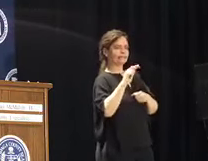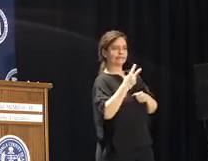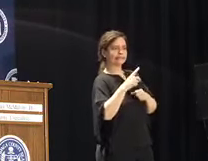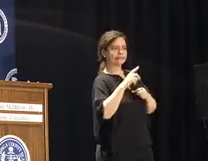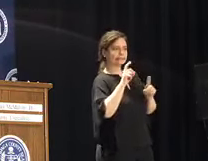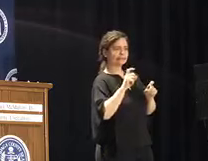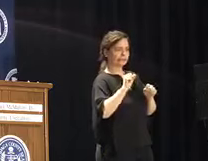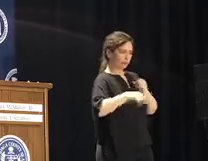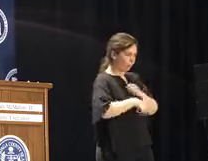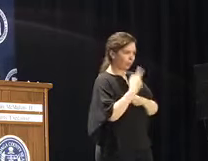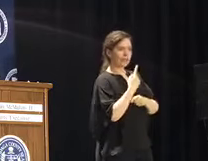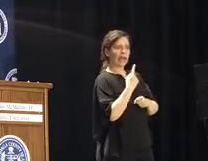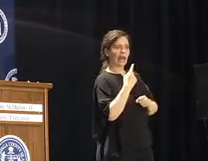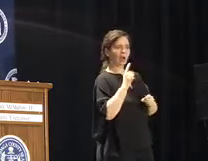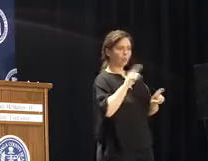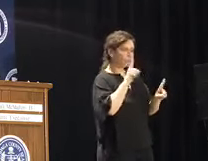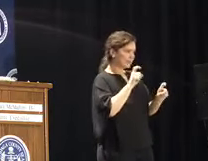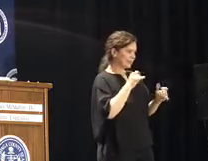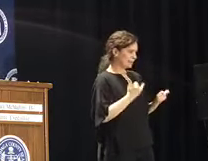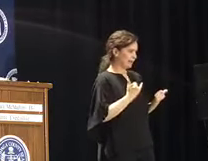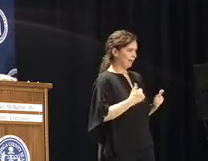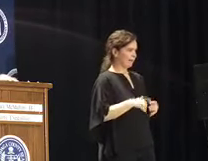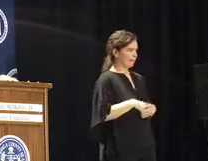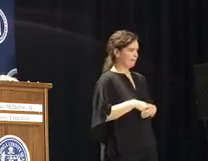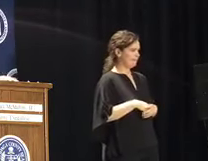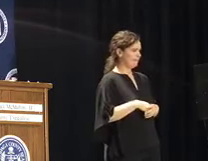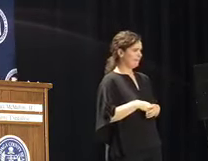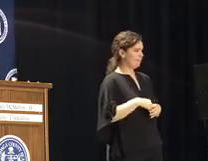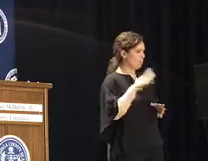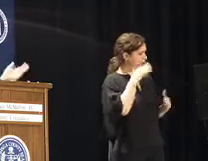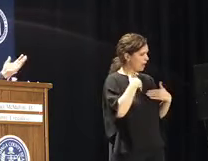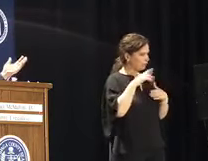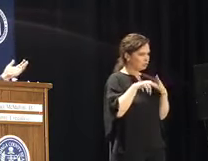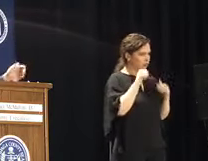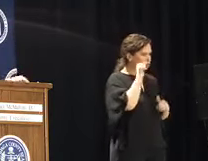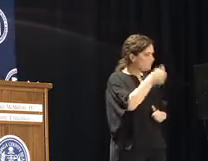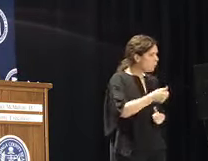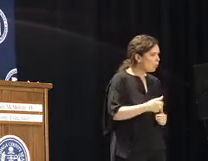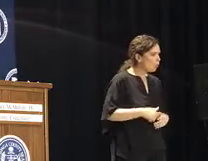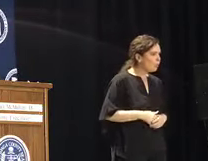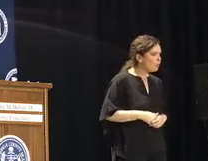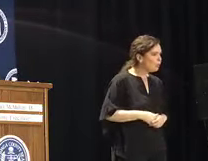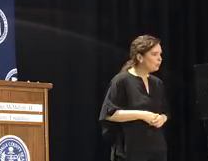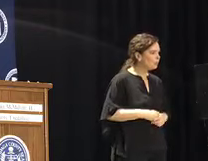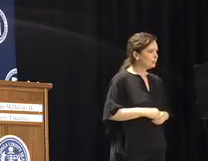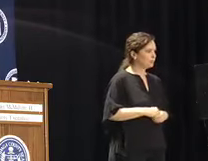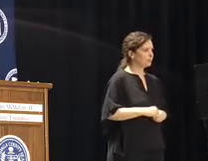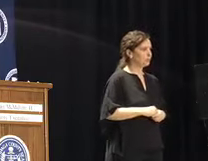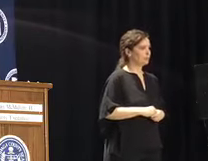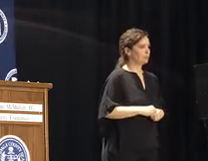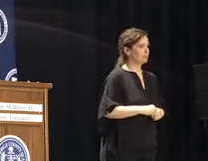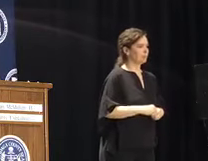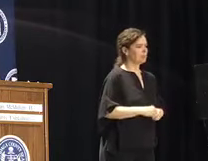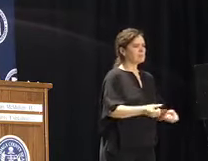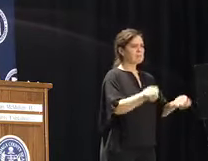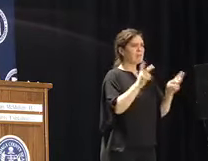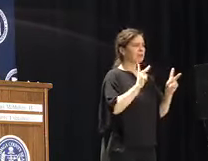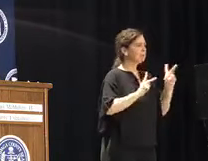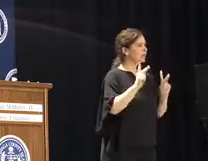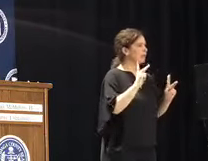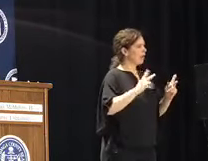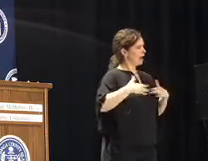test, and you'll probably get the results back tomorrow or the next day. So then maybe you have 2. But a lot of the people I was very happy